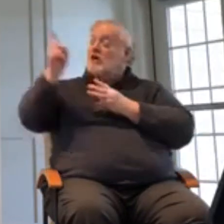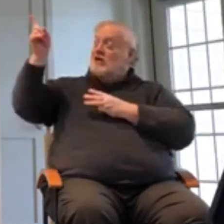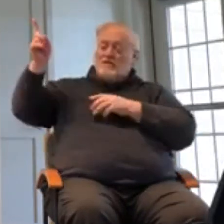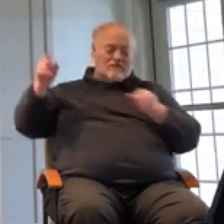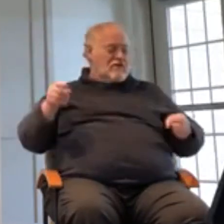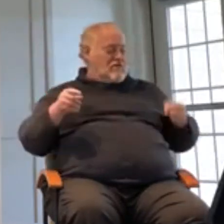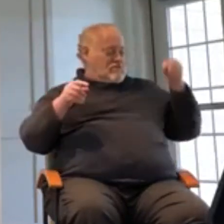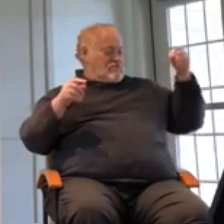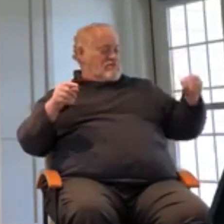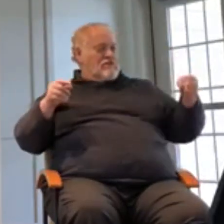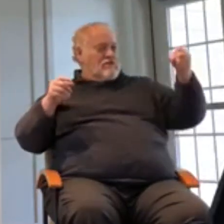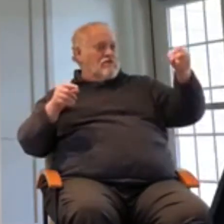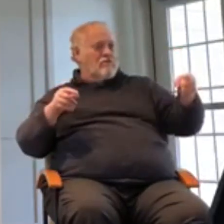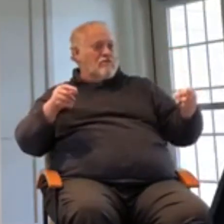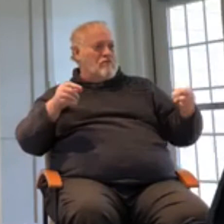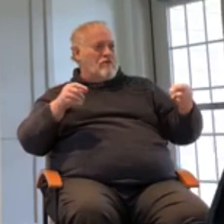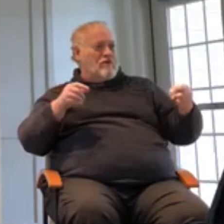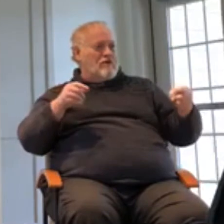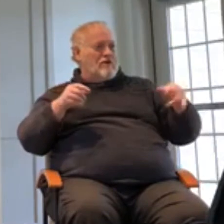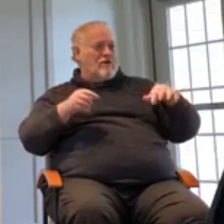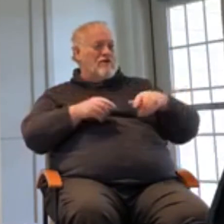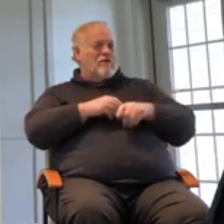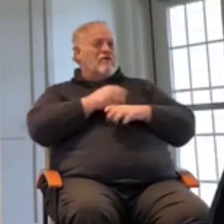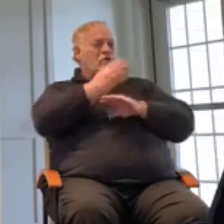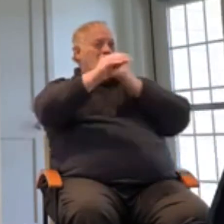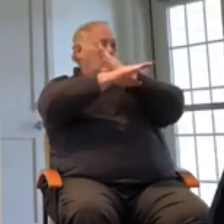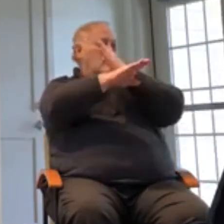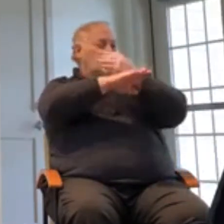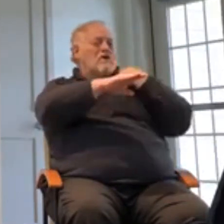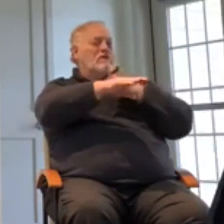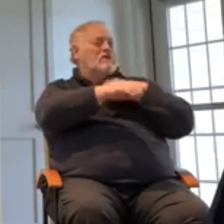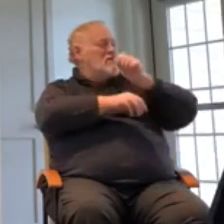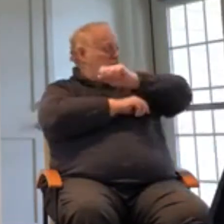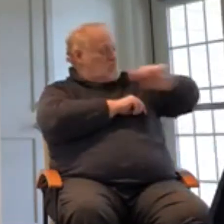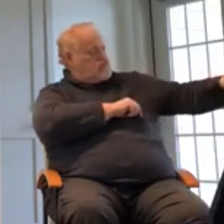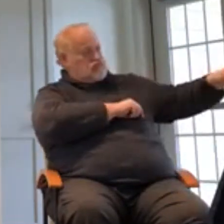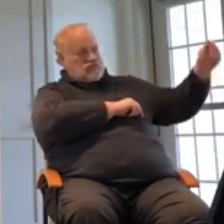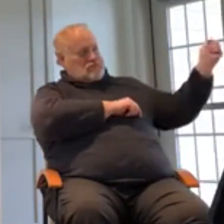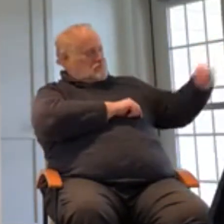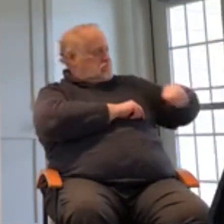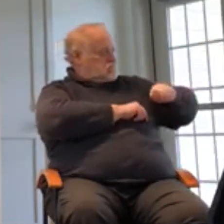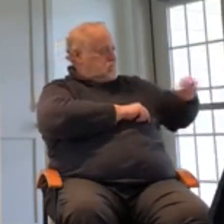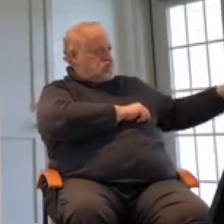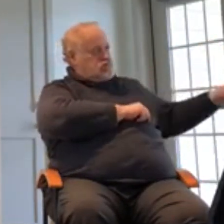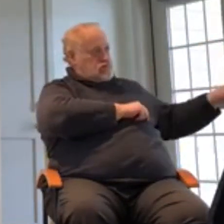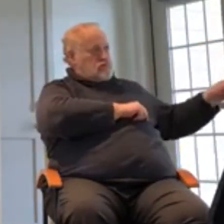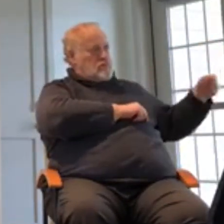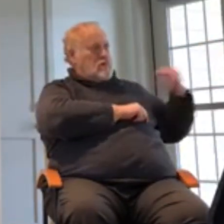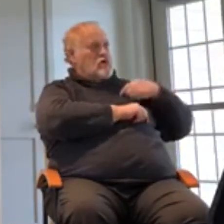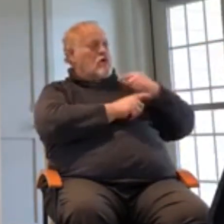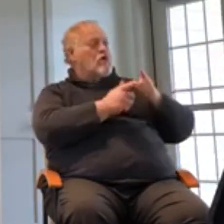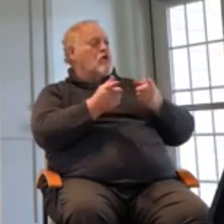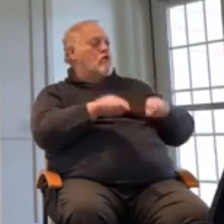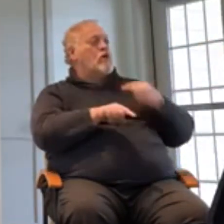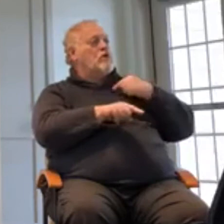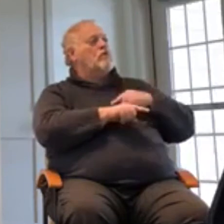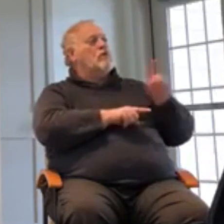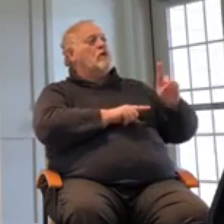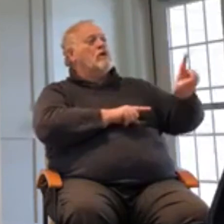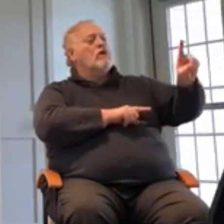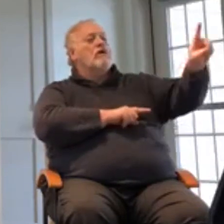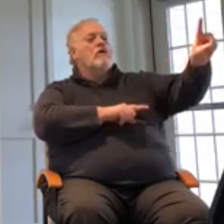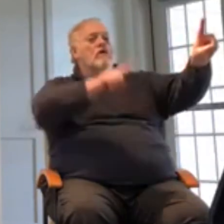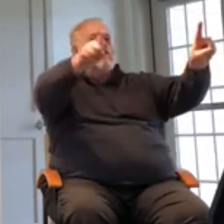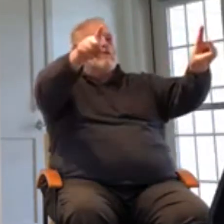they guide us, they protect us. We could talk about how sometimes when we go astray, he's going to go find